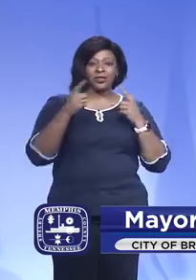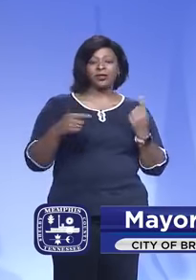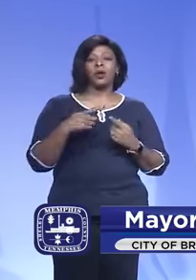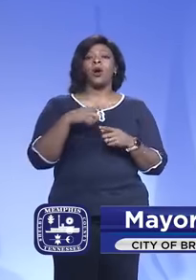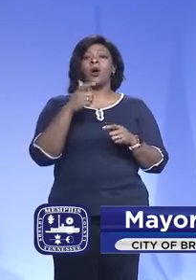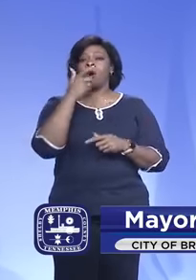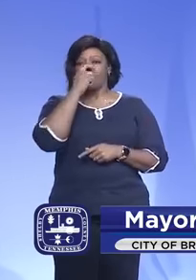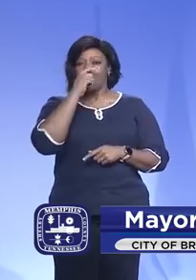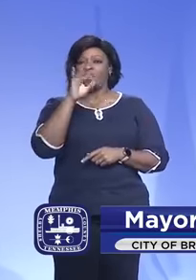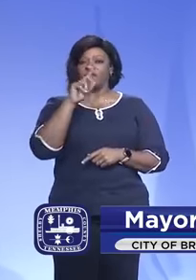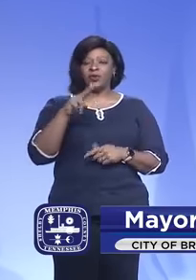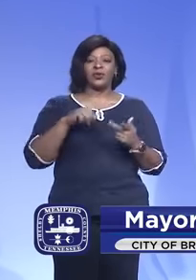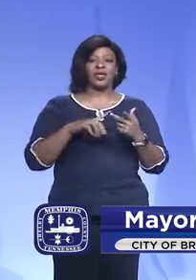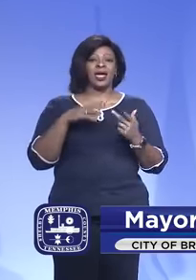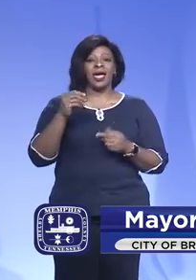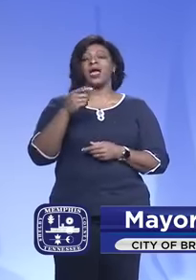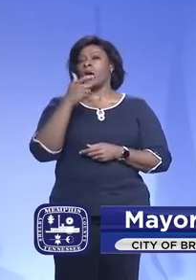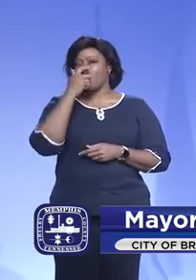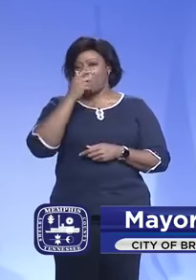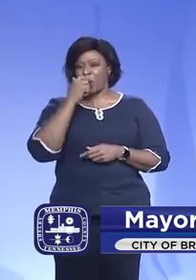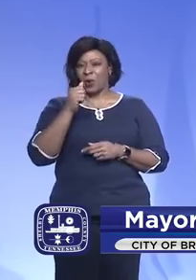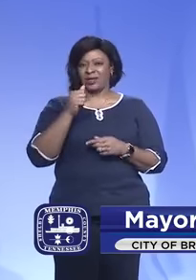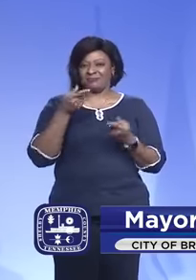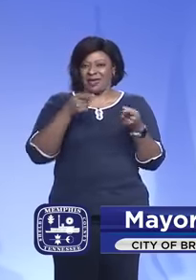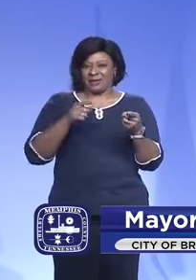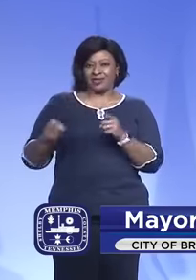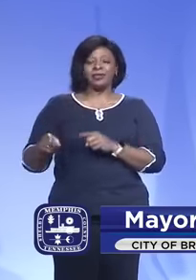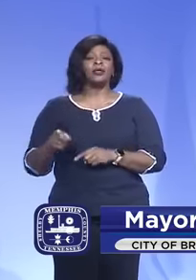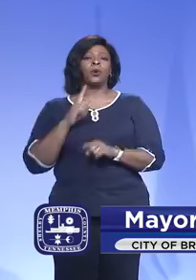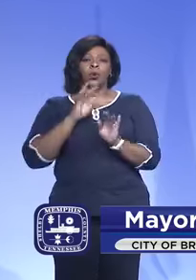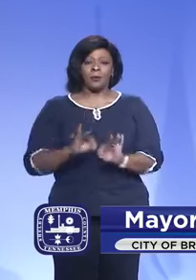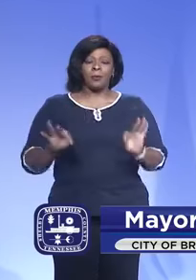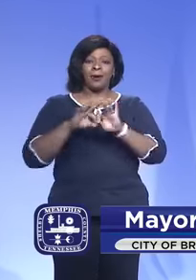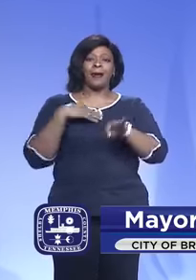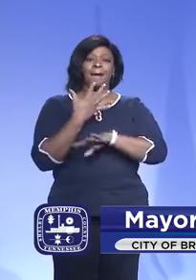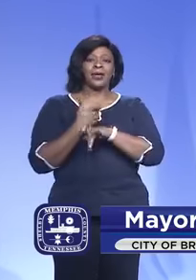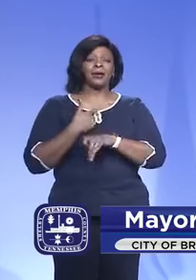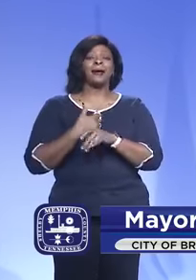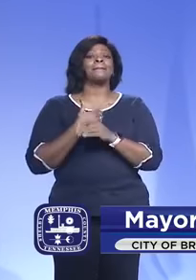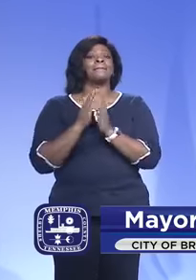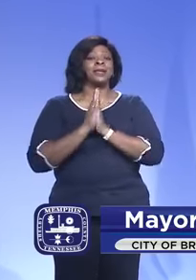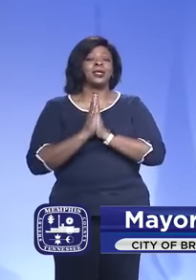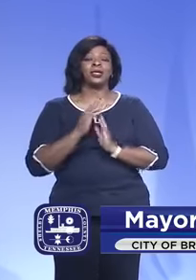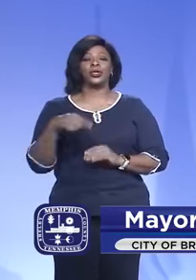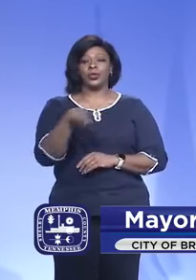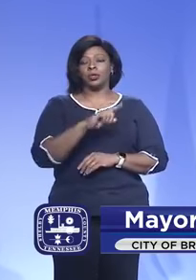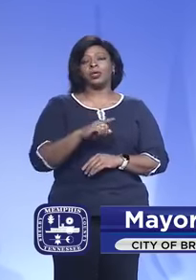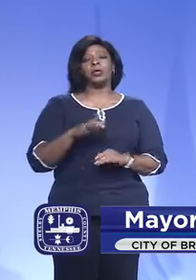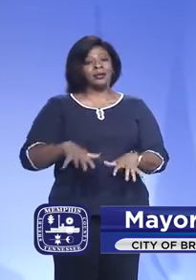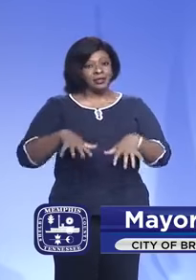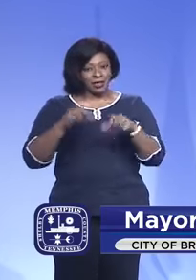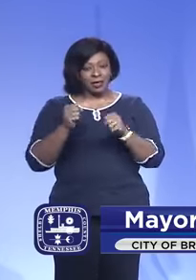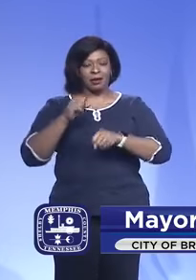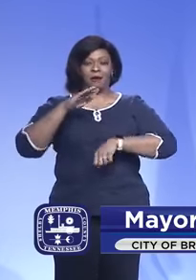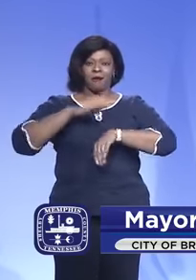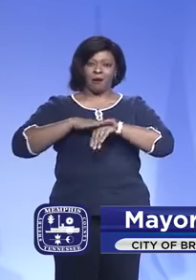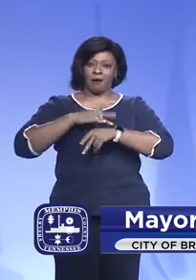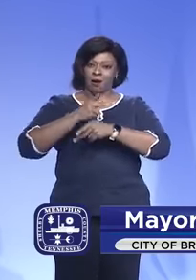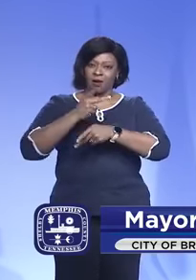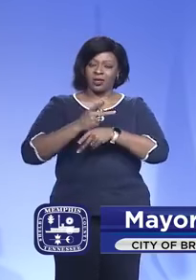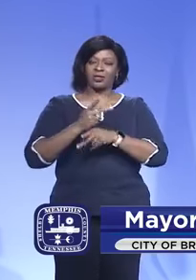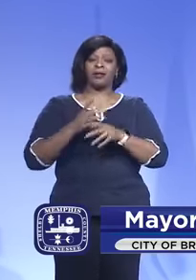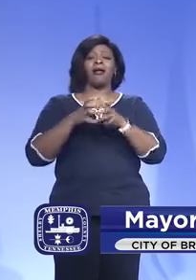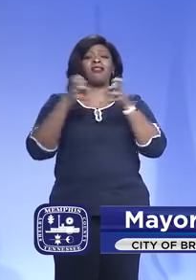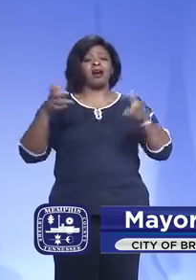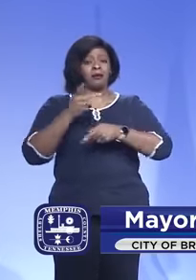well as COVID-19 mitigation. It is very, very important. I'm begging you, I'm pleading that you take caution and an abundance